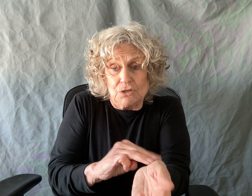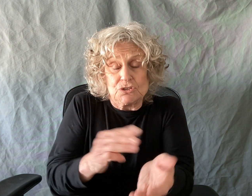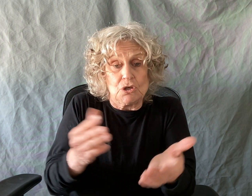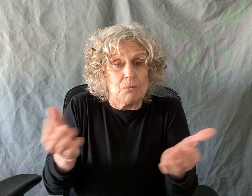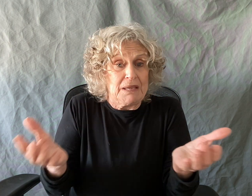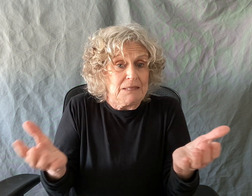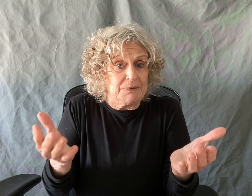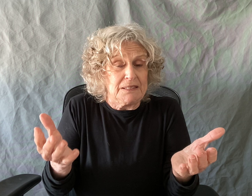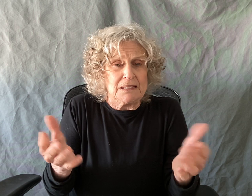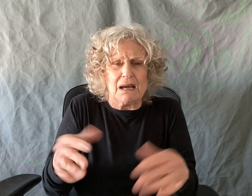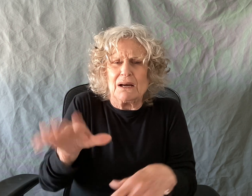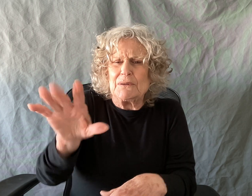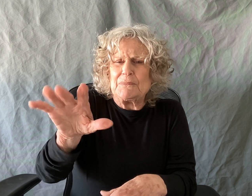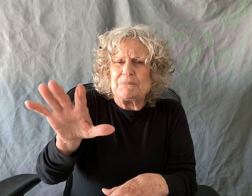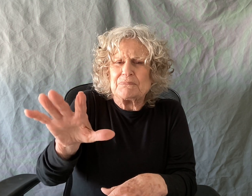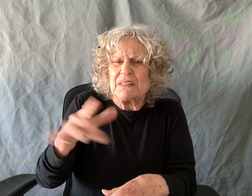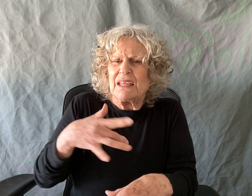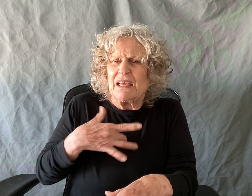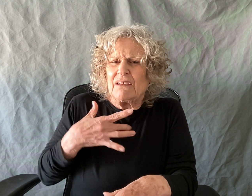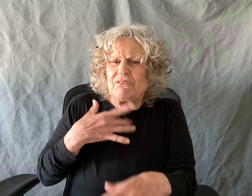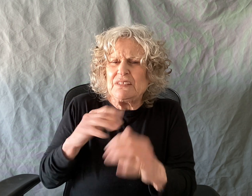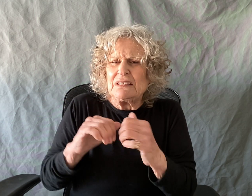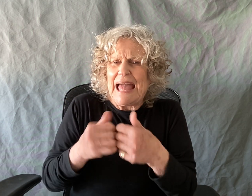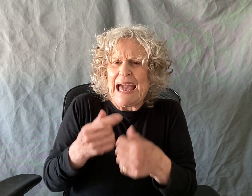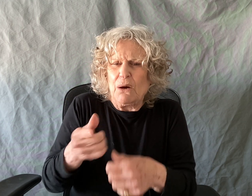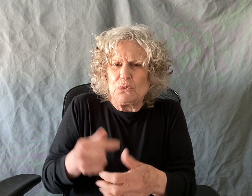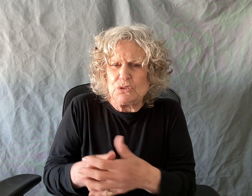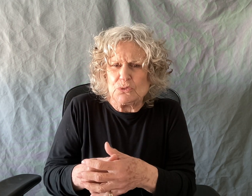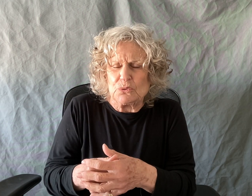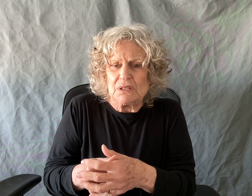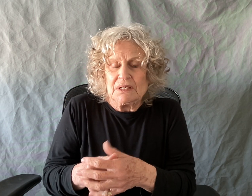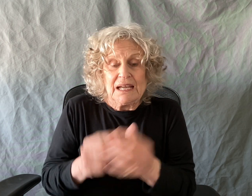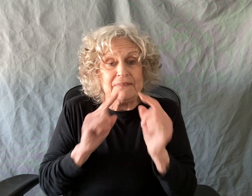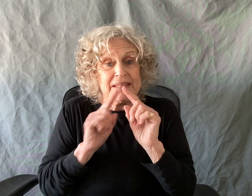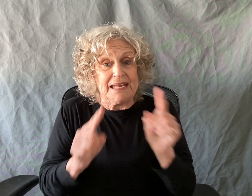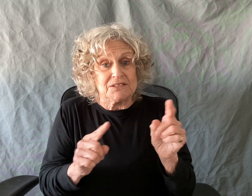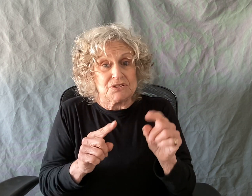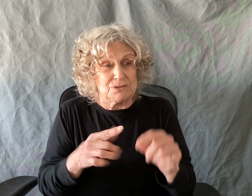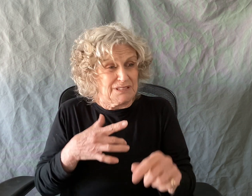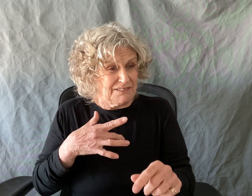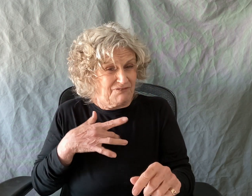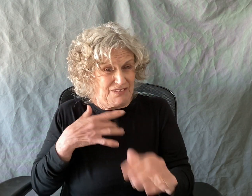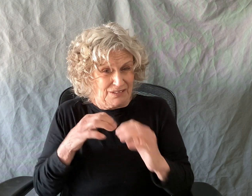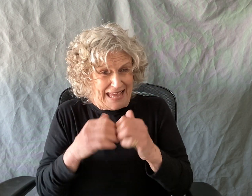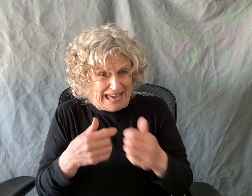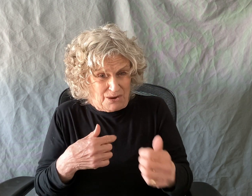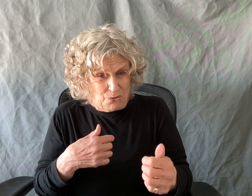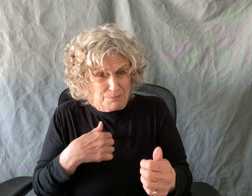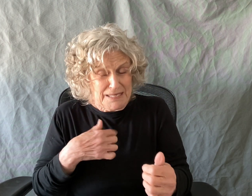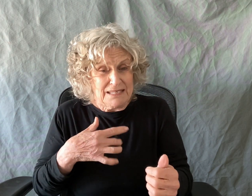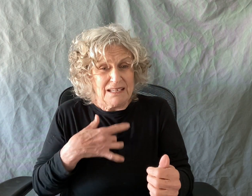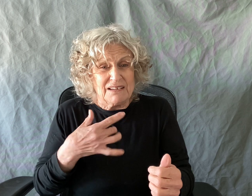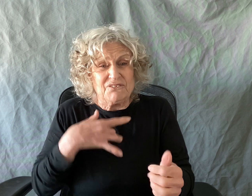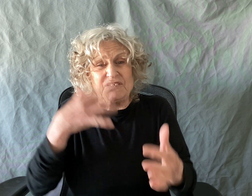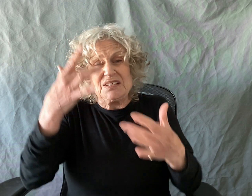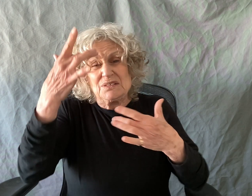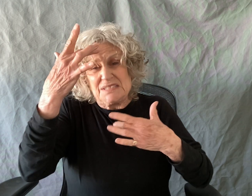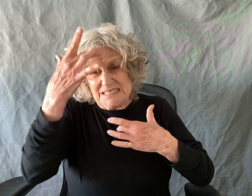So maybe feel how you, and the answer is feel how me? Feel